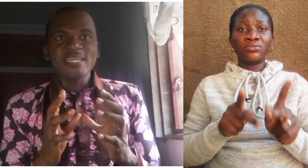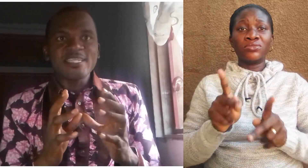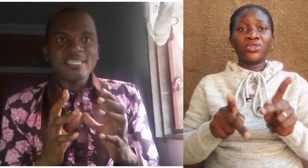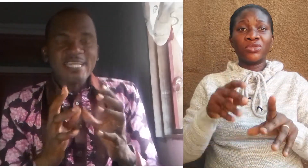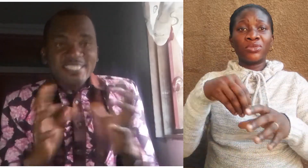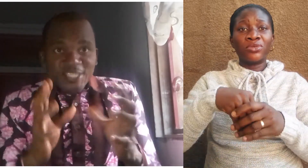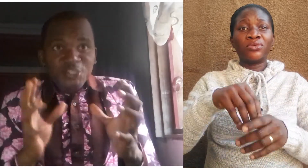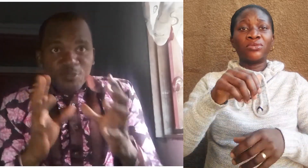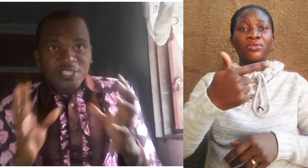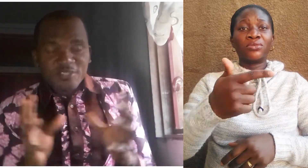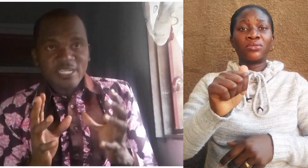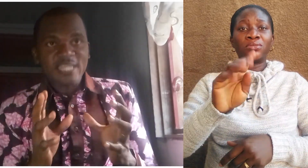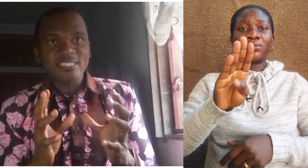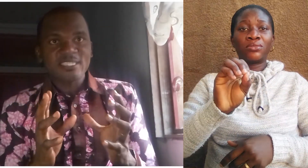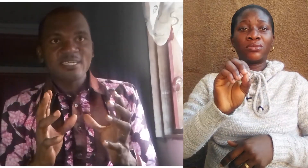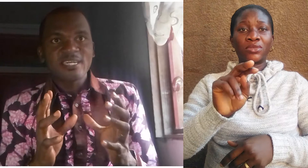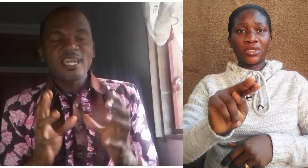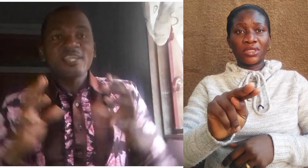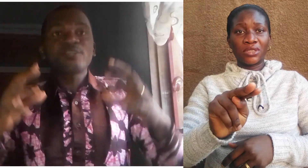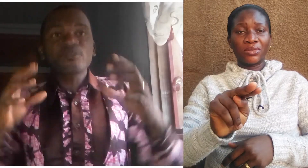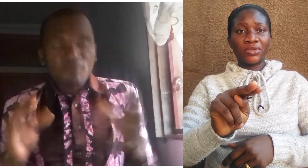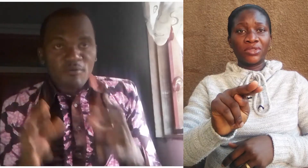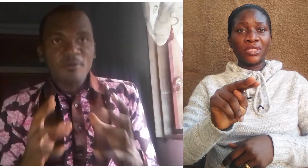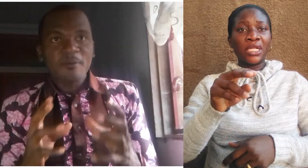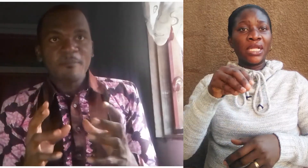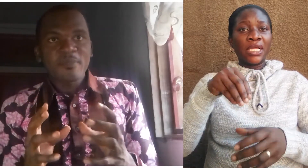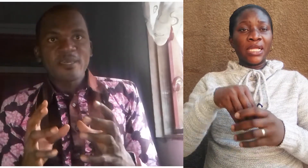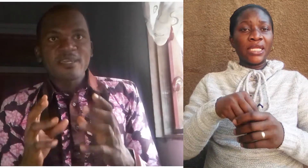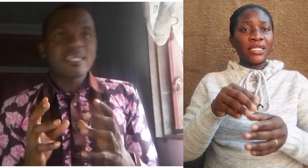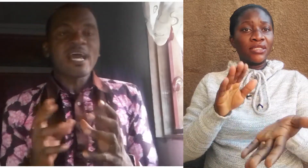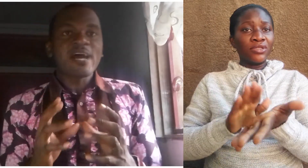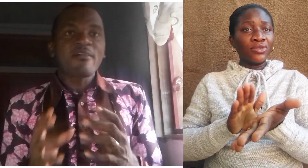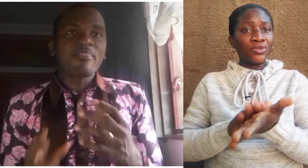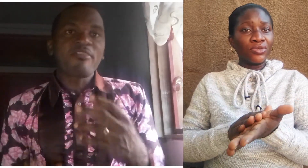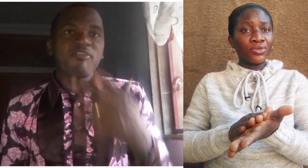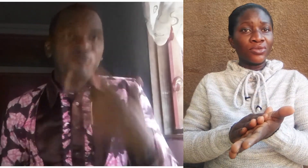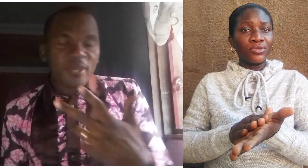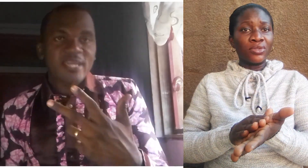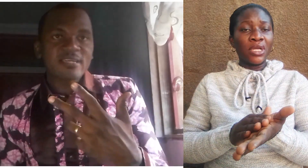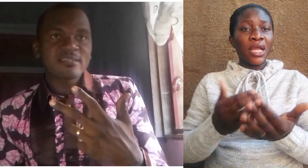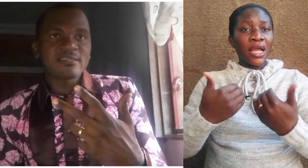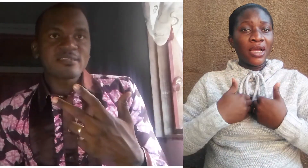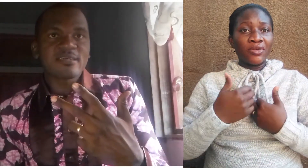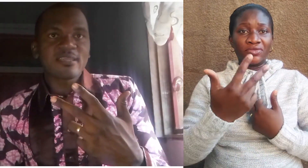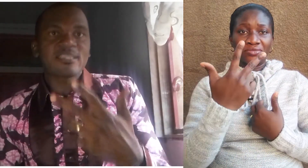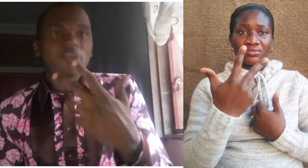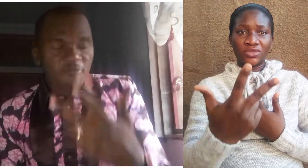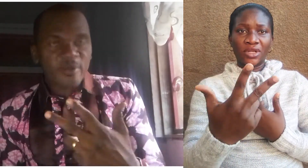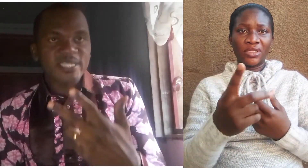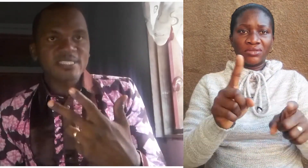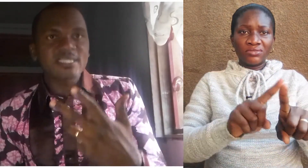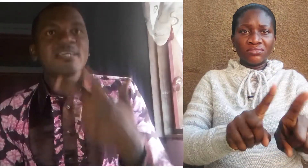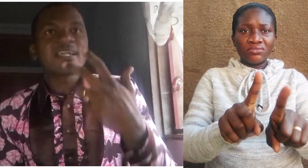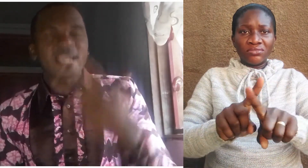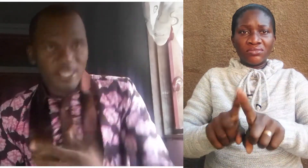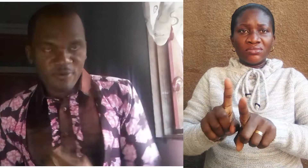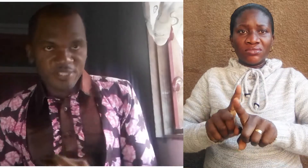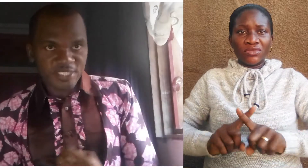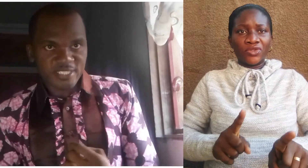are in that situation that in the school there are three